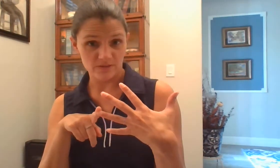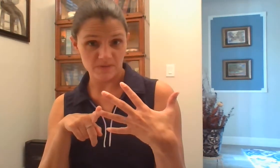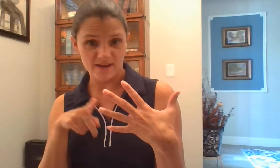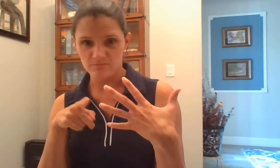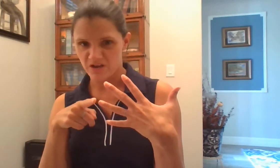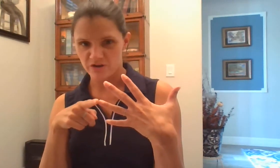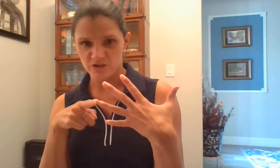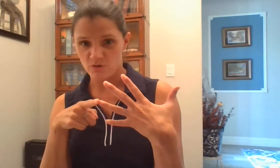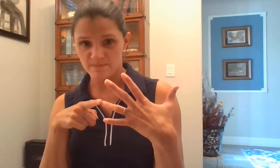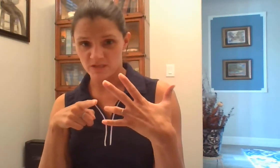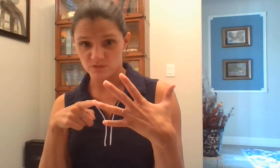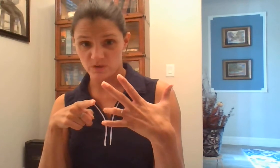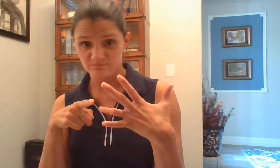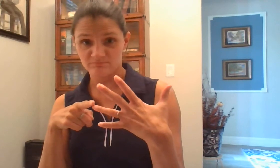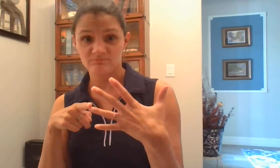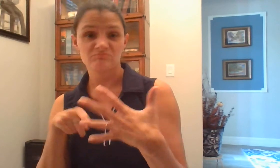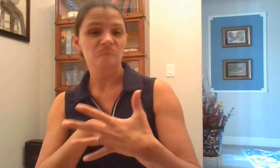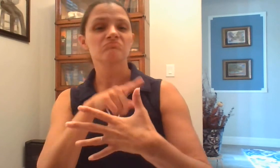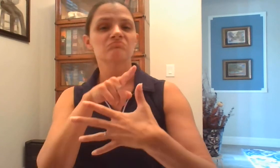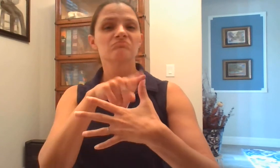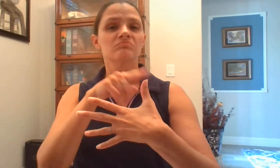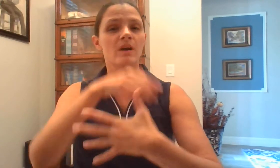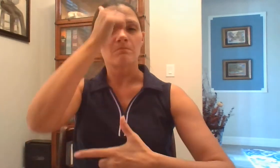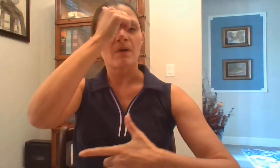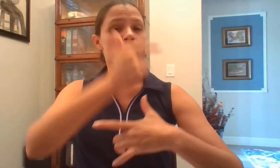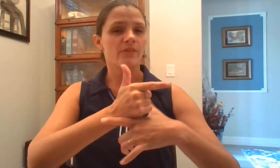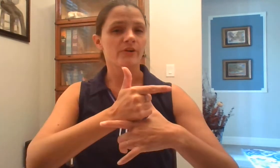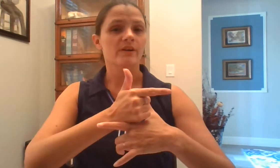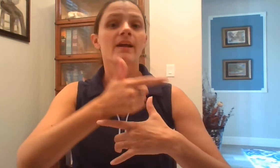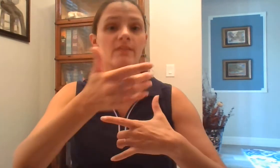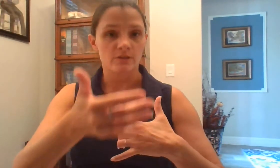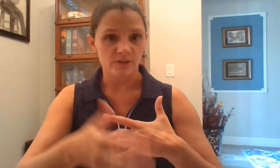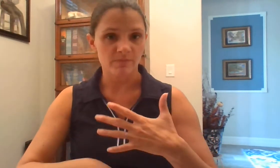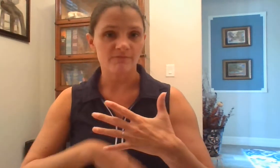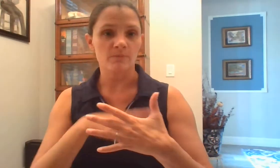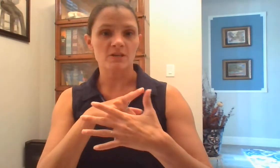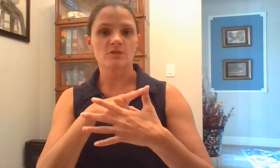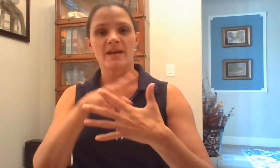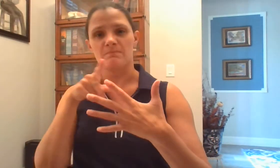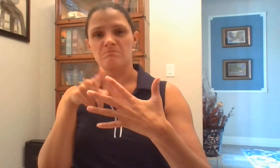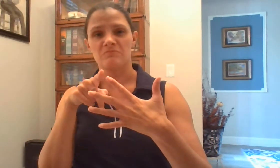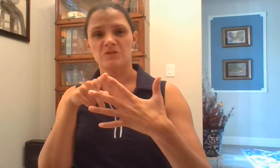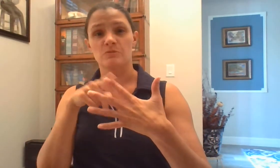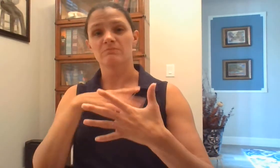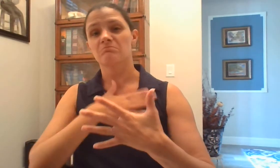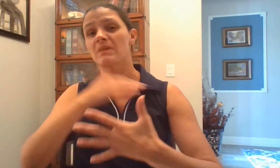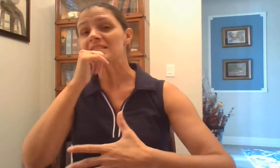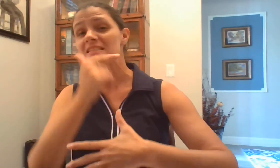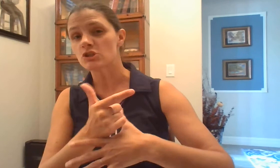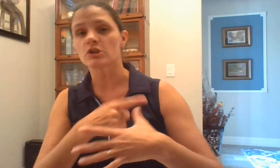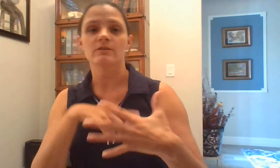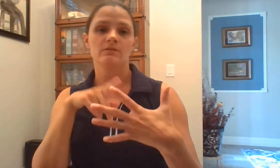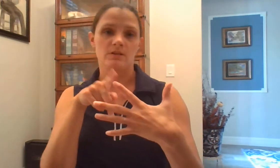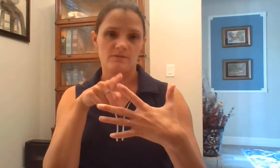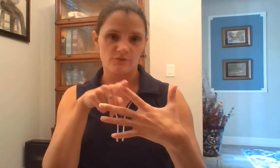them now, I already know I'm this one. My brother, and then you give me information about him. This one. My sister, information.